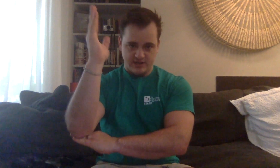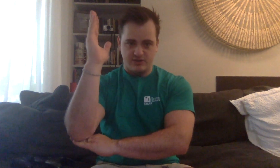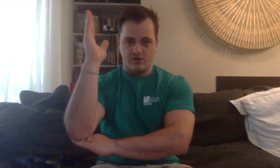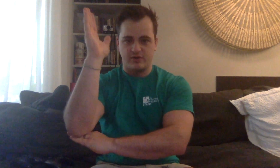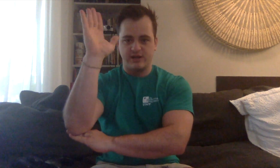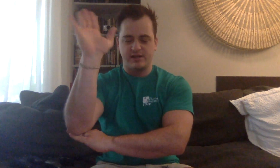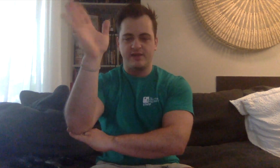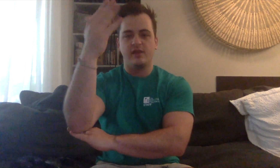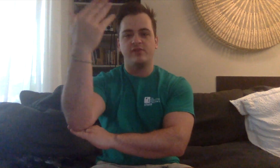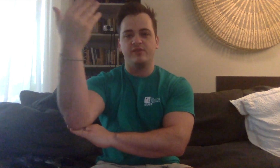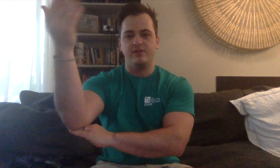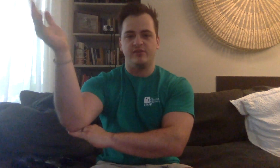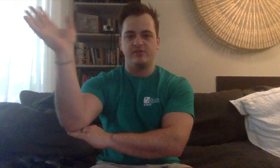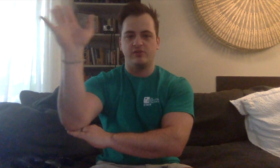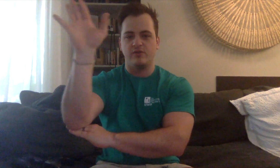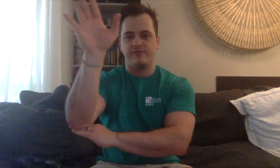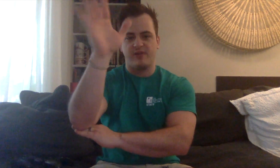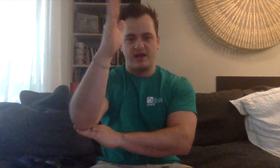you're holding it like this. This is to the flag.